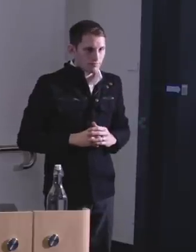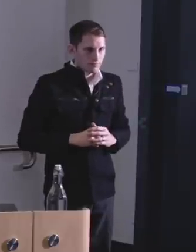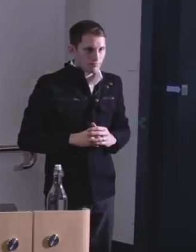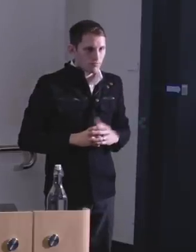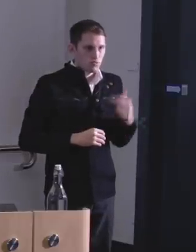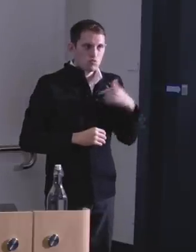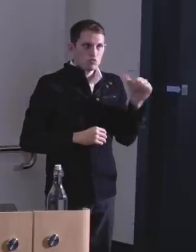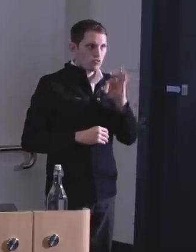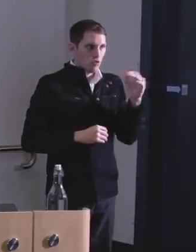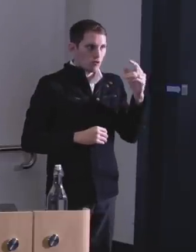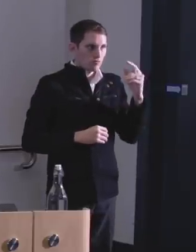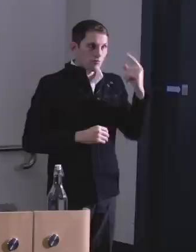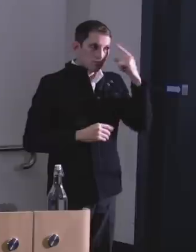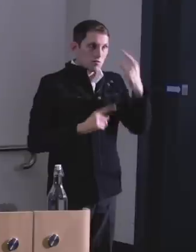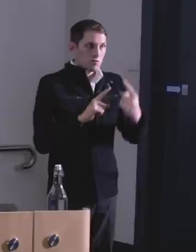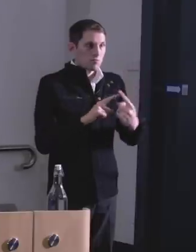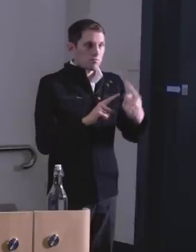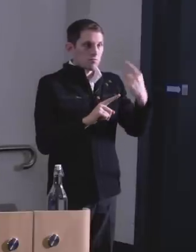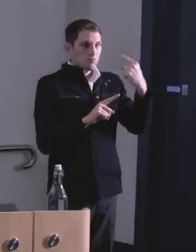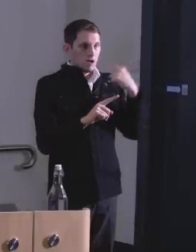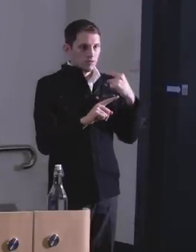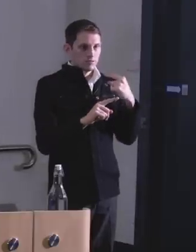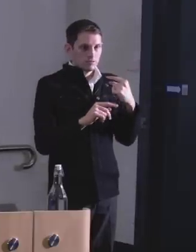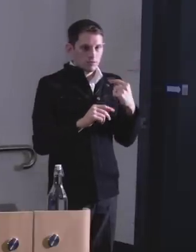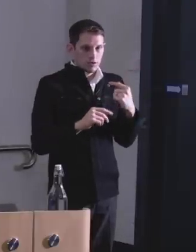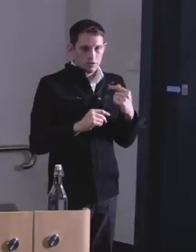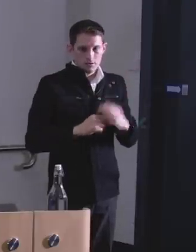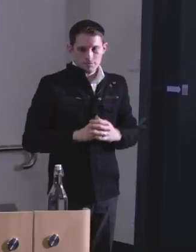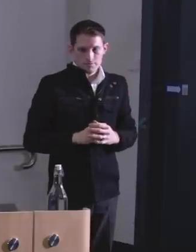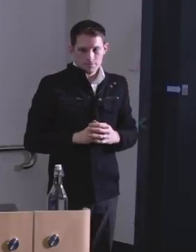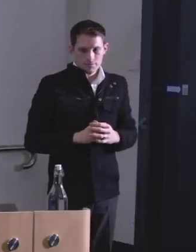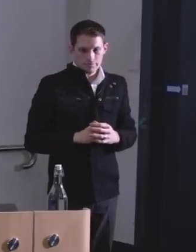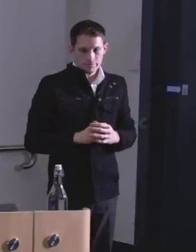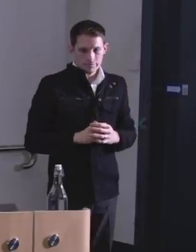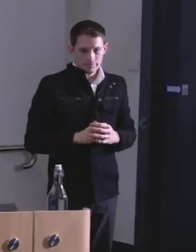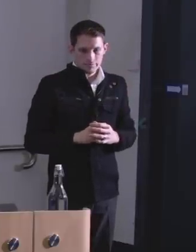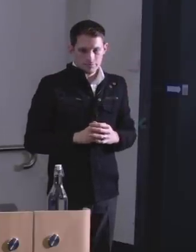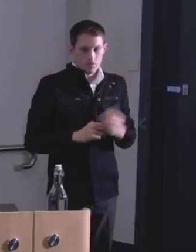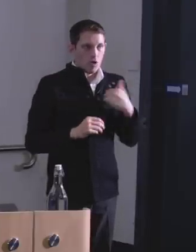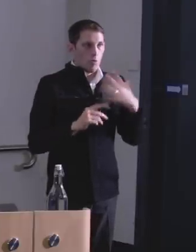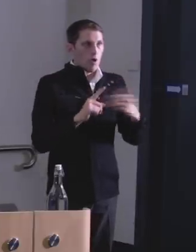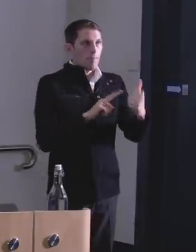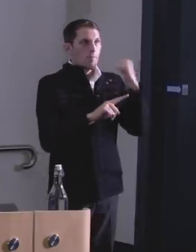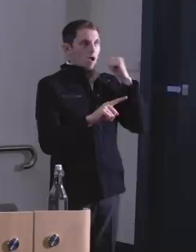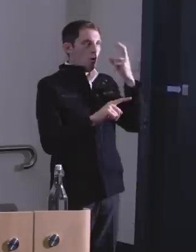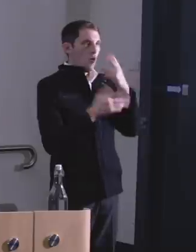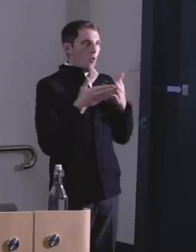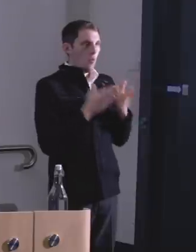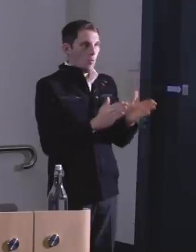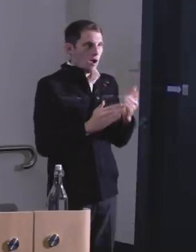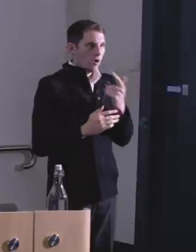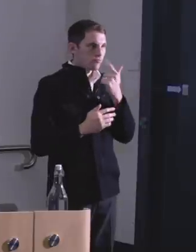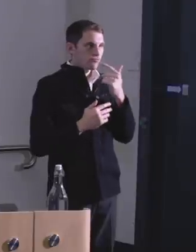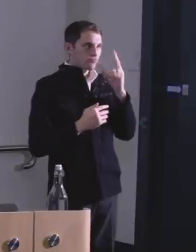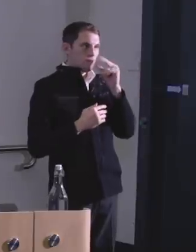to the past and saying, oh, but you know, we want to go back to whatever.